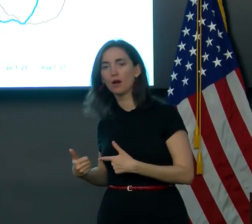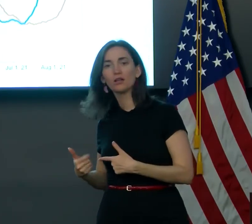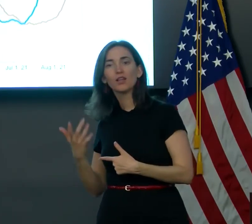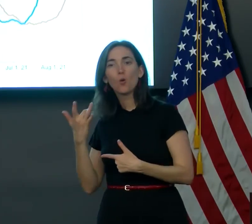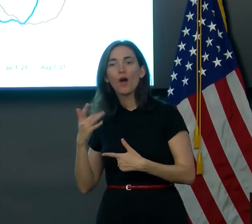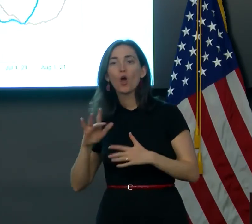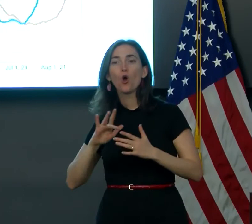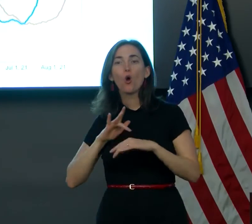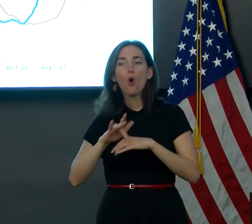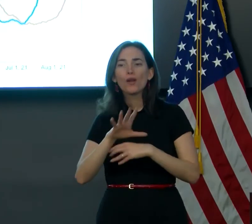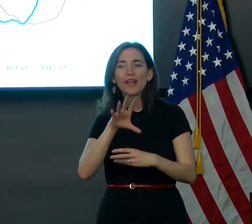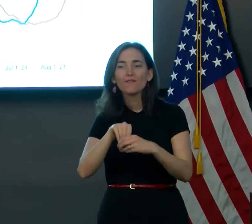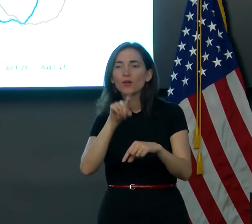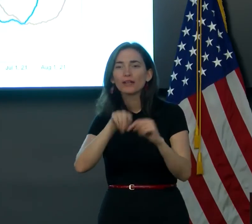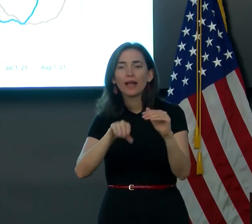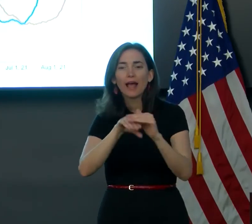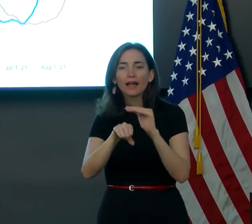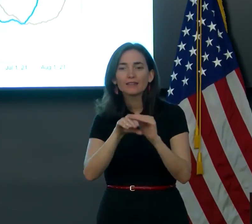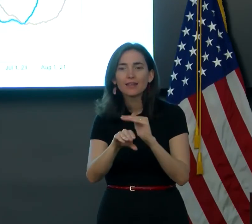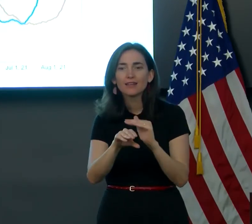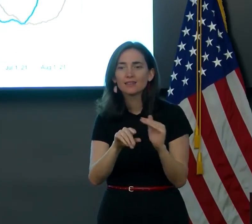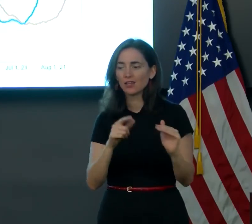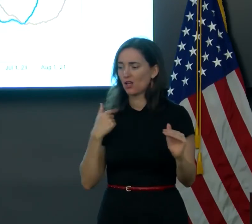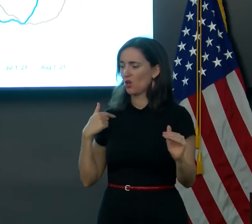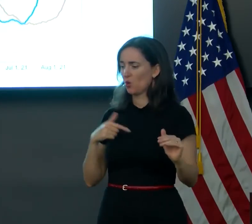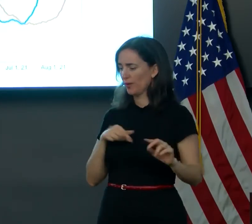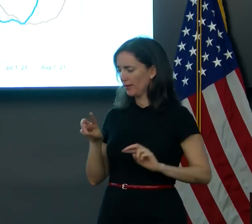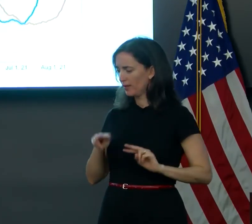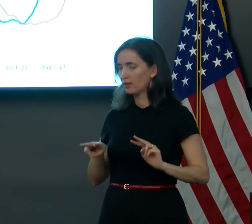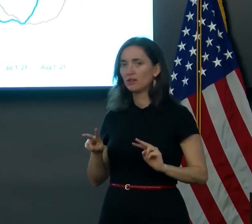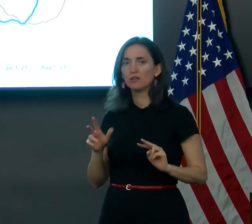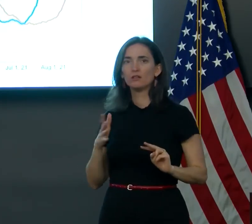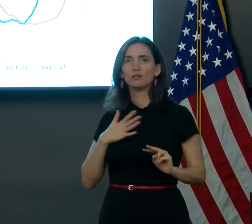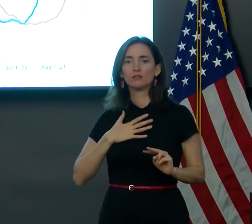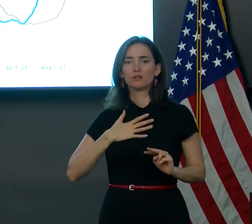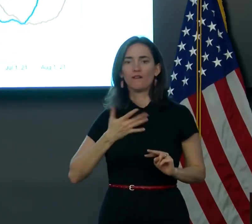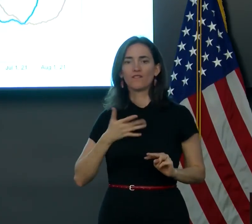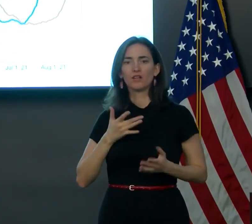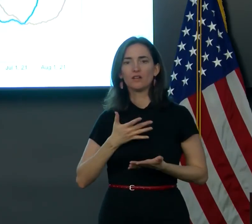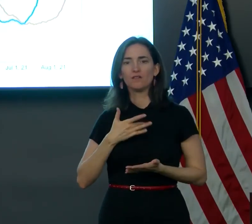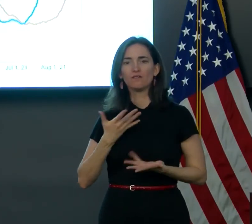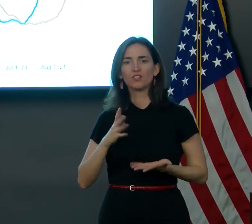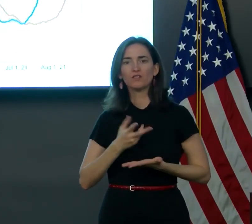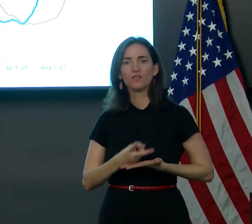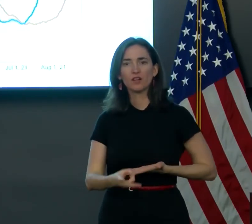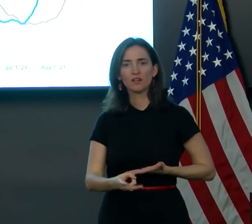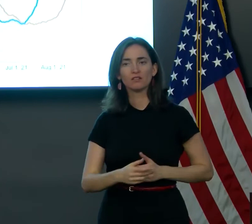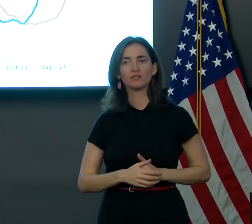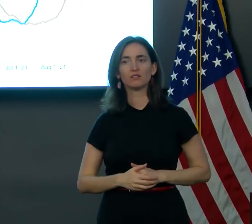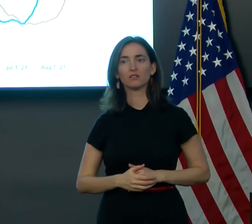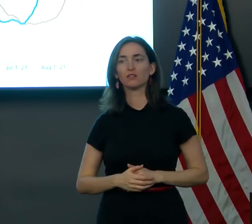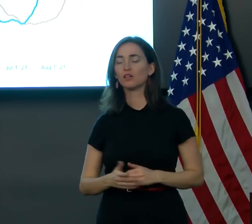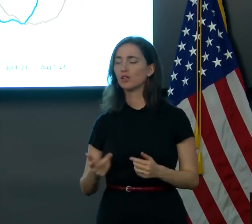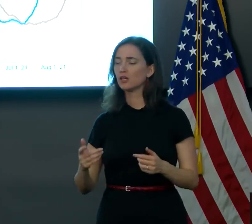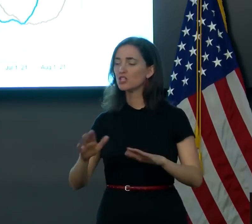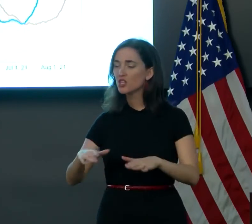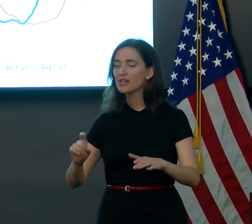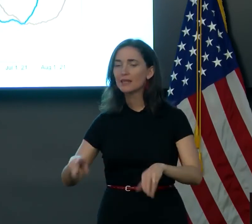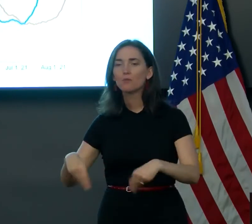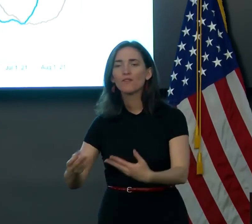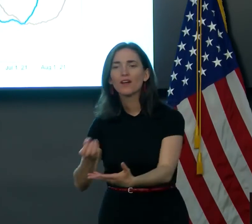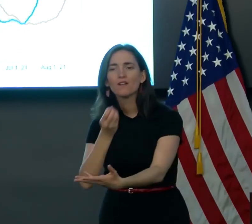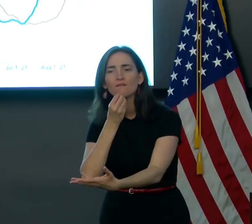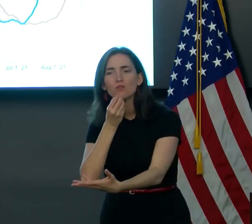early interventions, we've failed. When we can't provide food and nutrition and medication for our